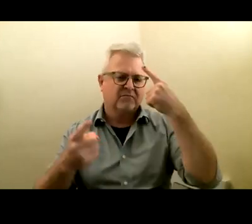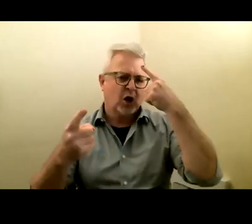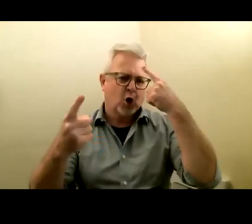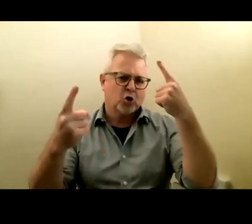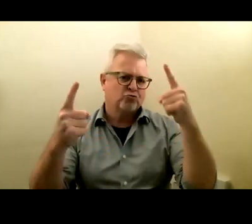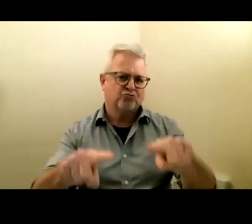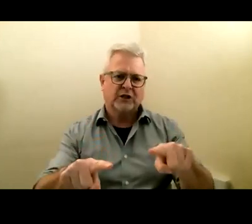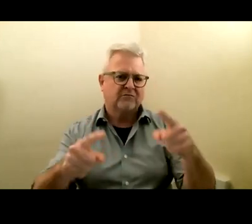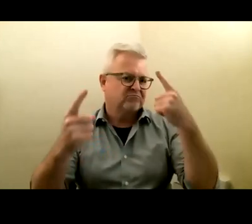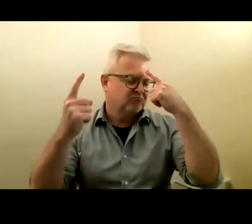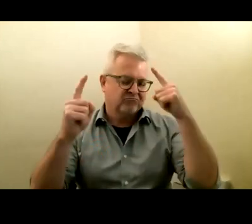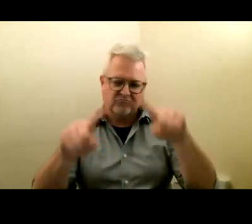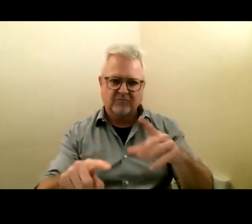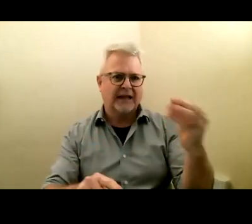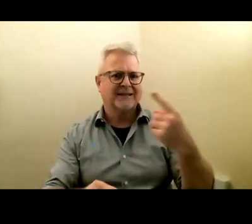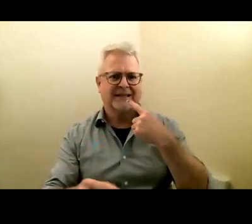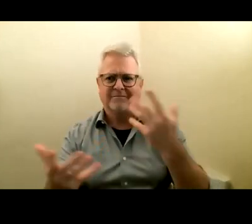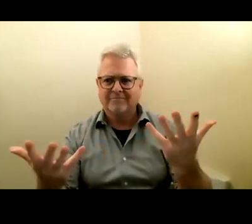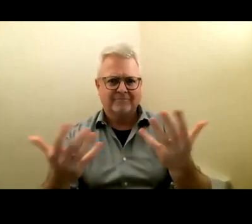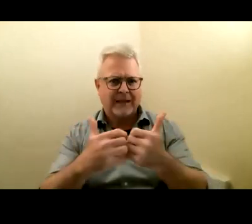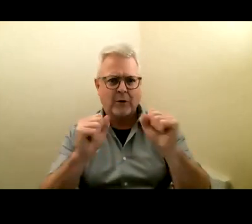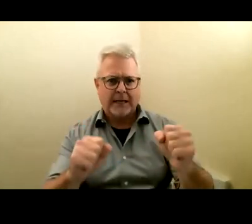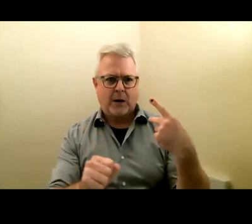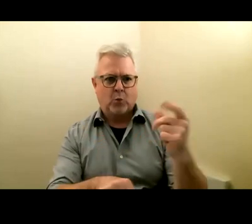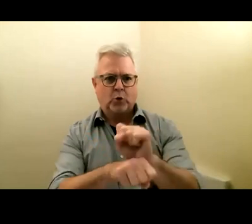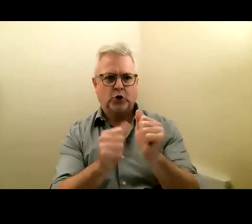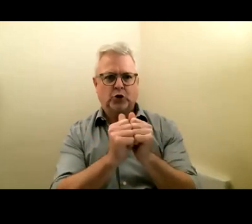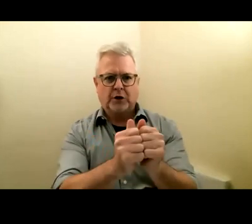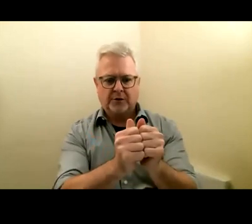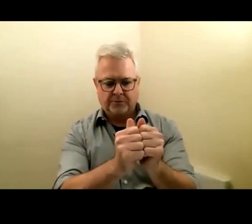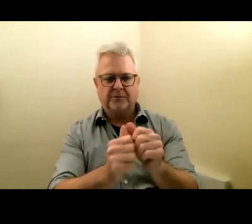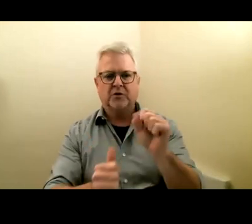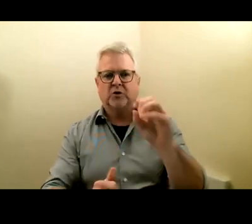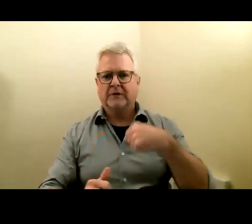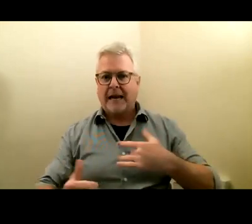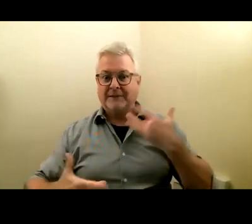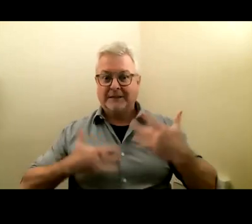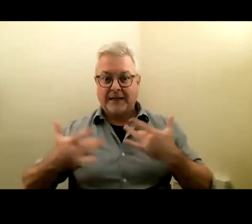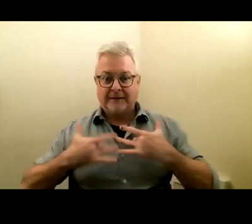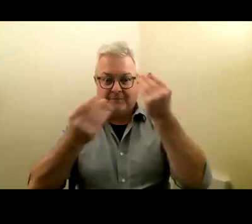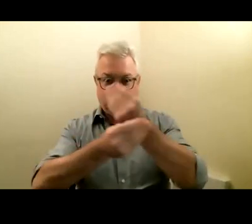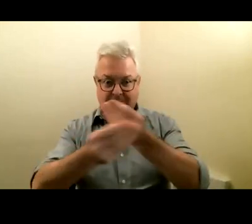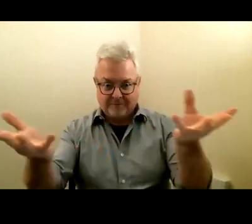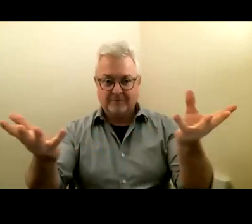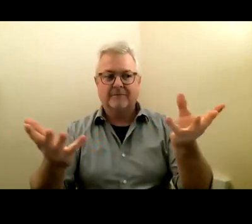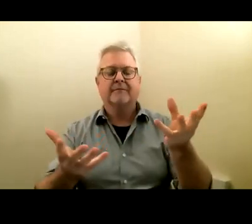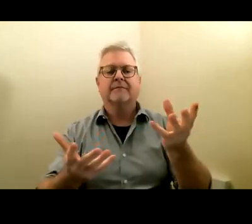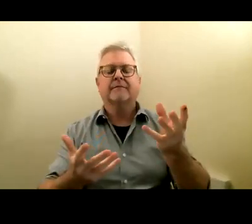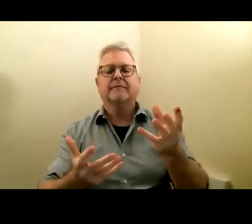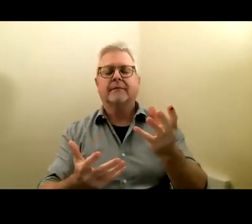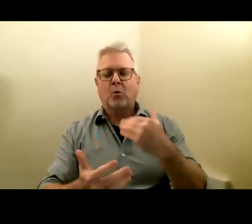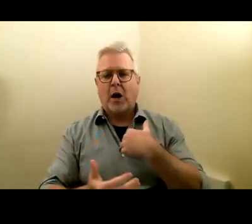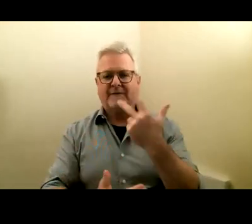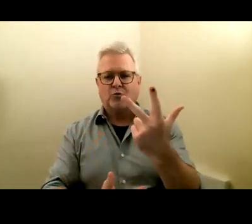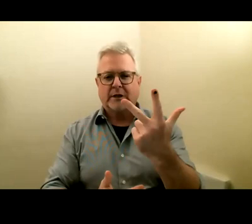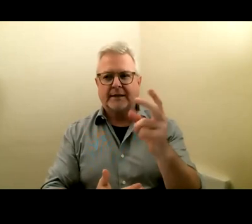that we met today. They agreed and said, okay, how can we work together with this? So I'm really